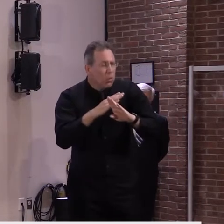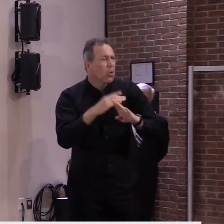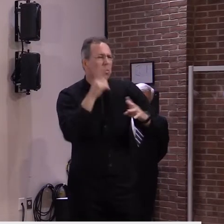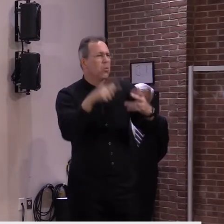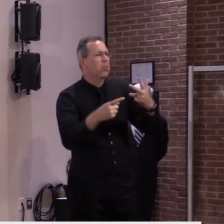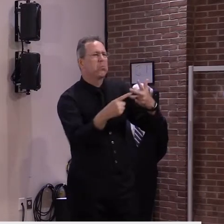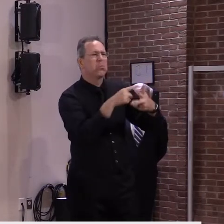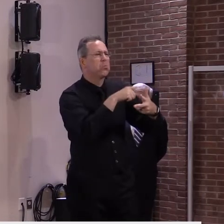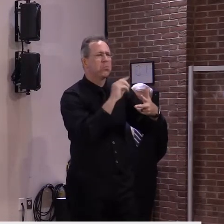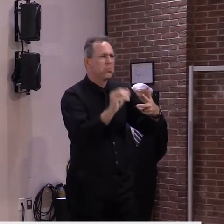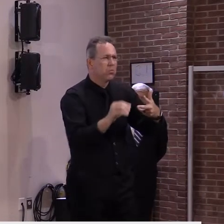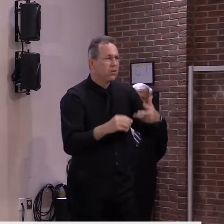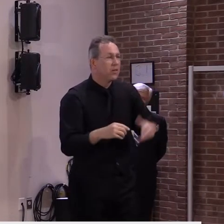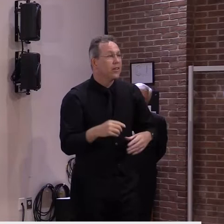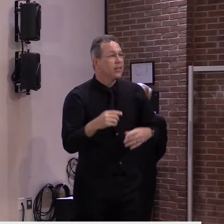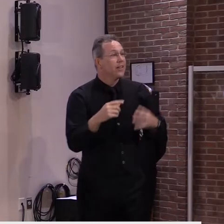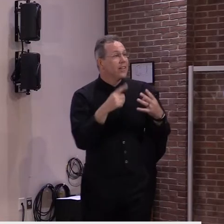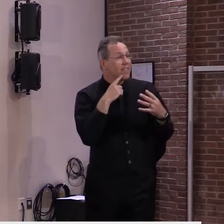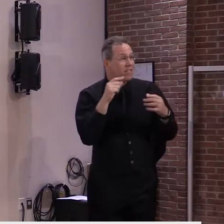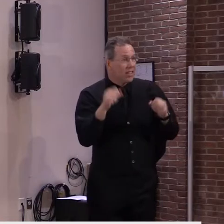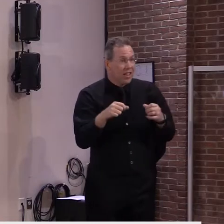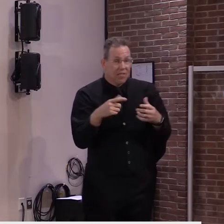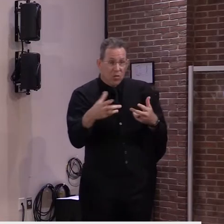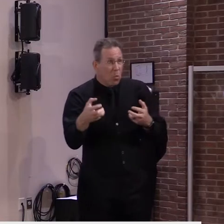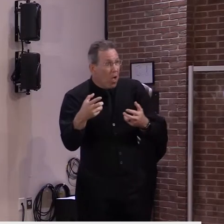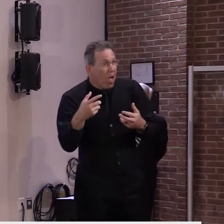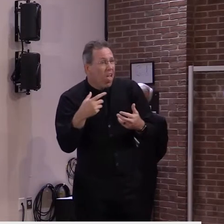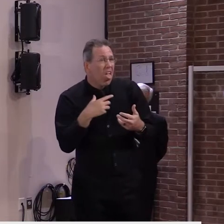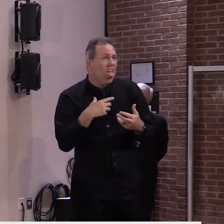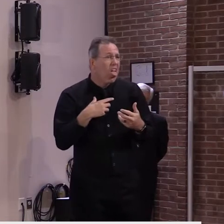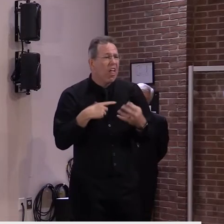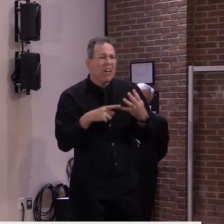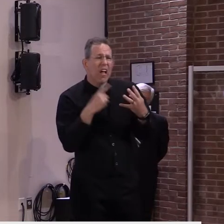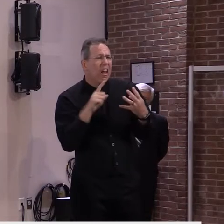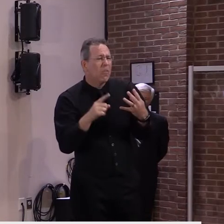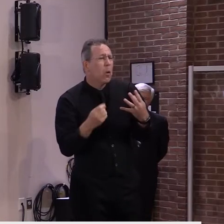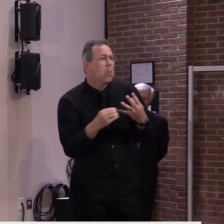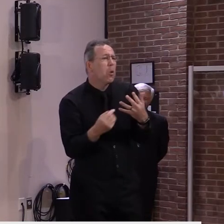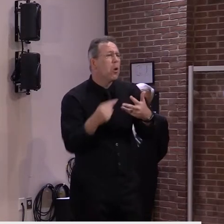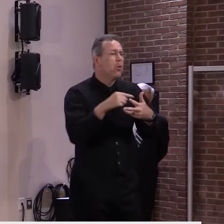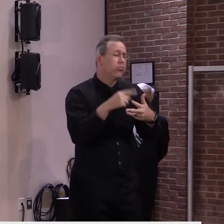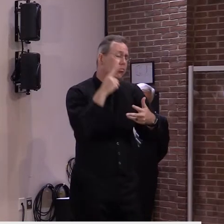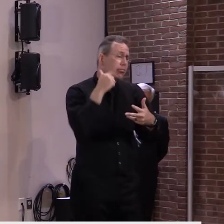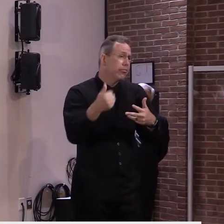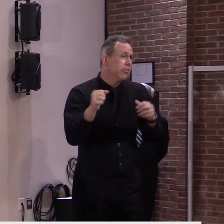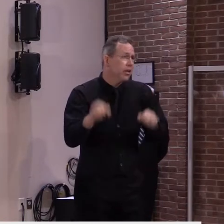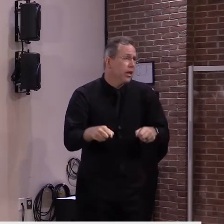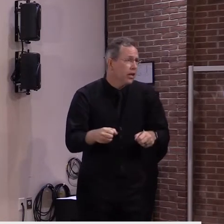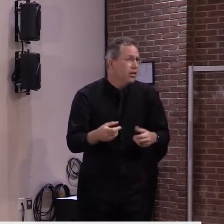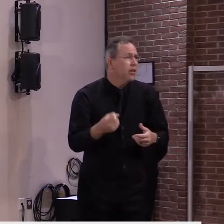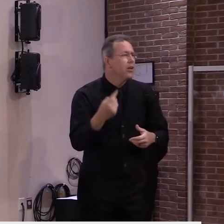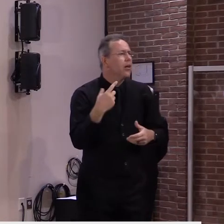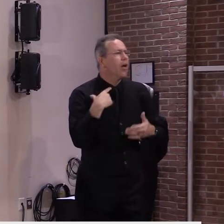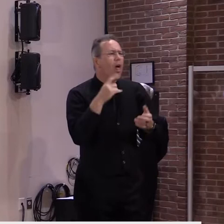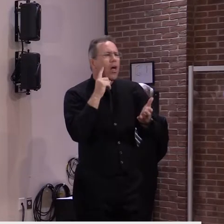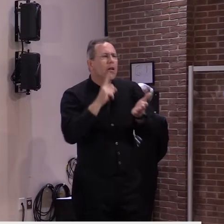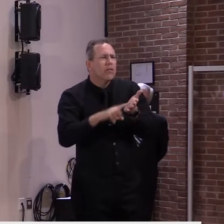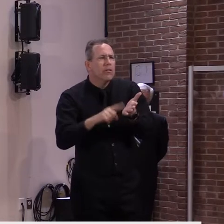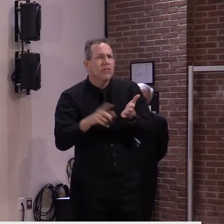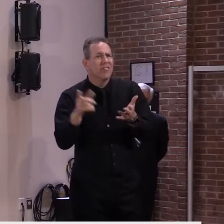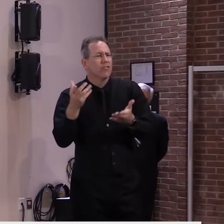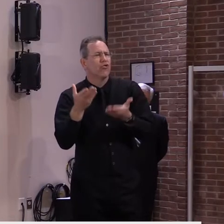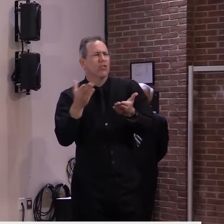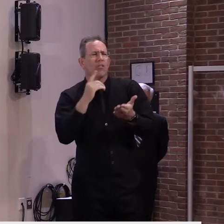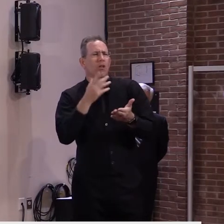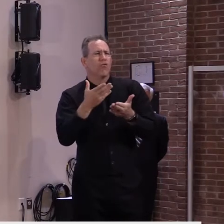at the same time, I don't believe that the investigators in the study are recommending to them specifically to get